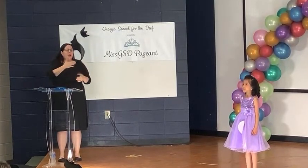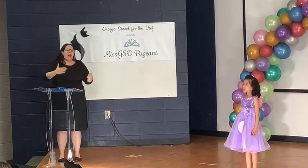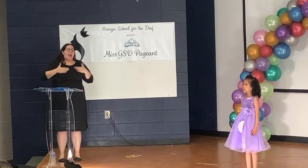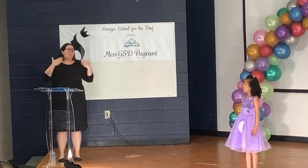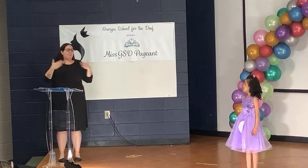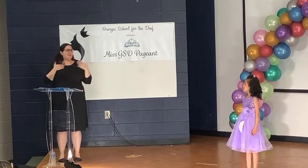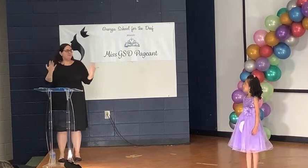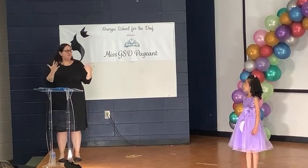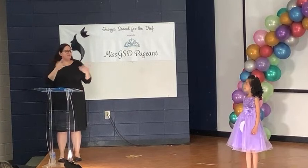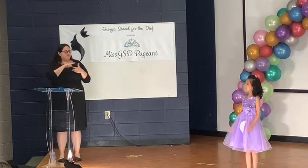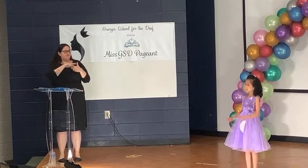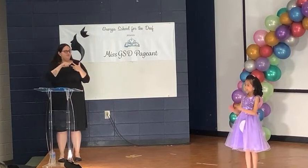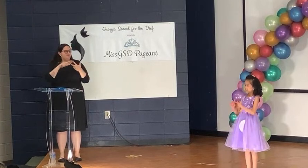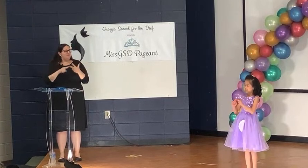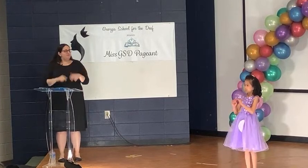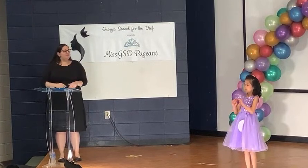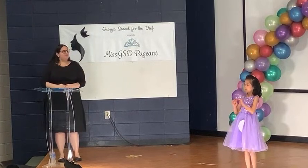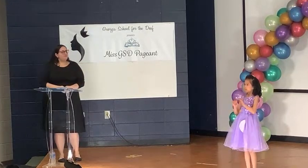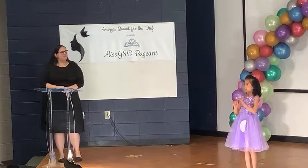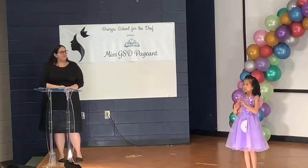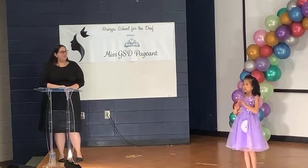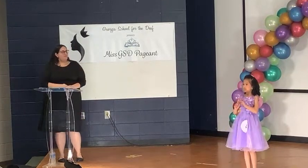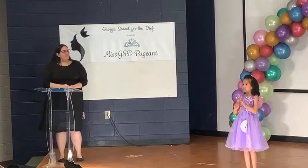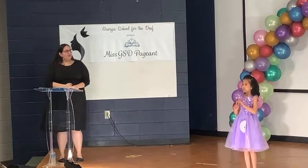you tell us three things that make you the most happy?